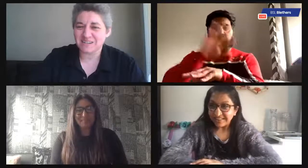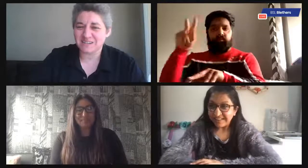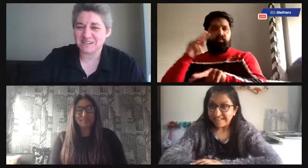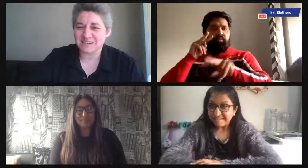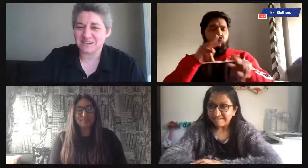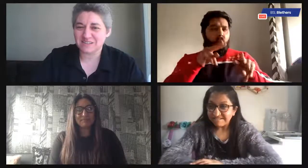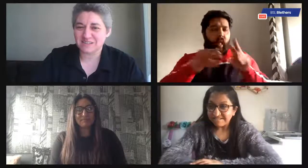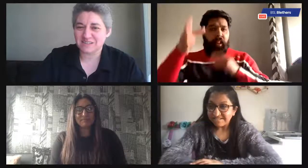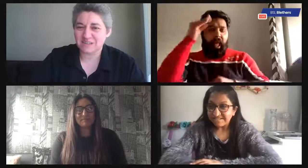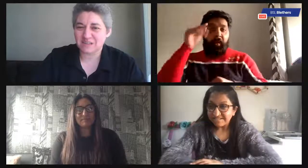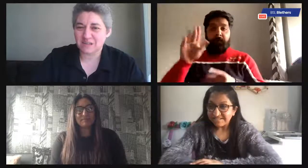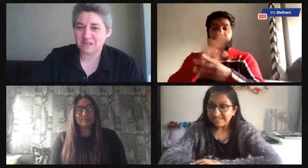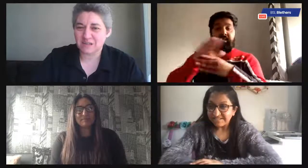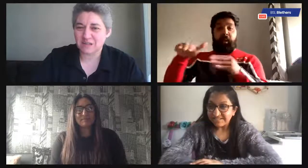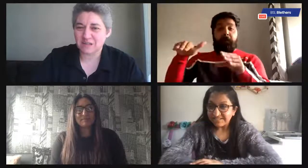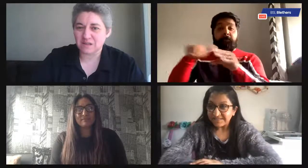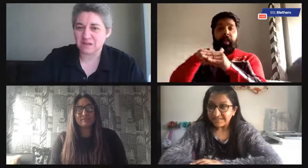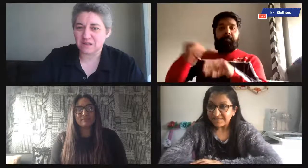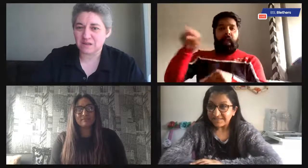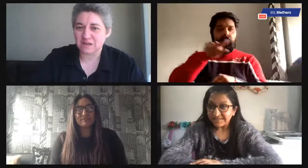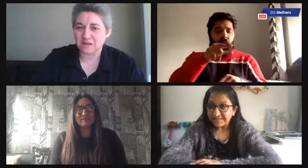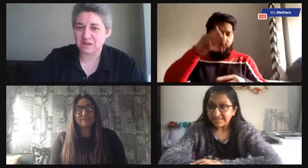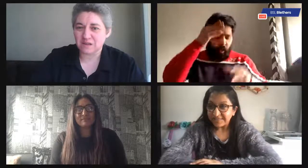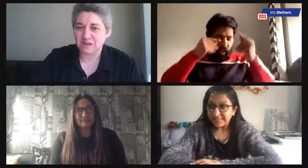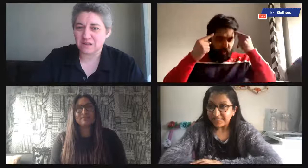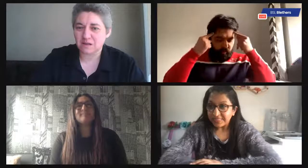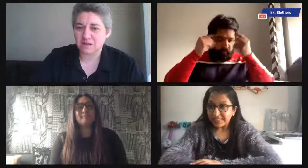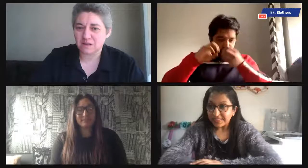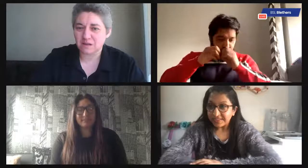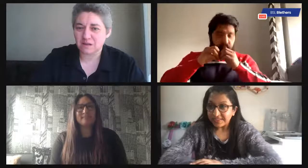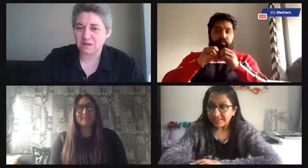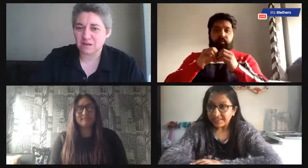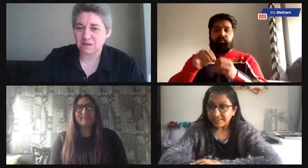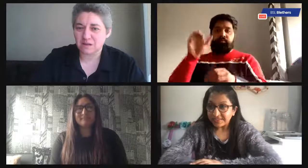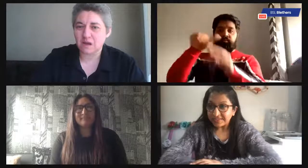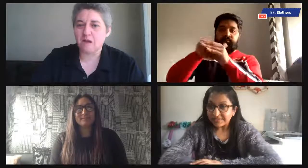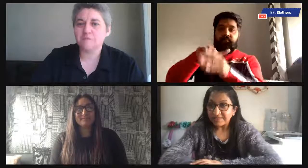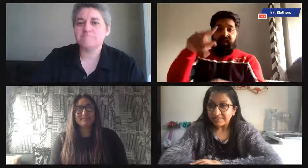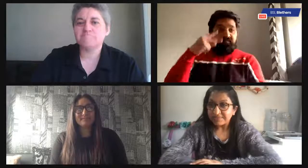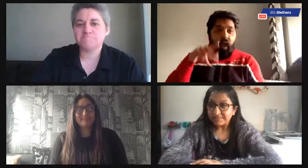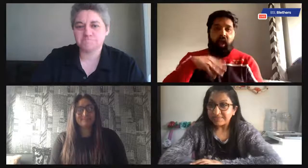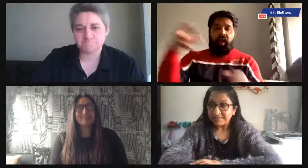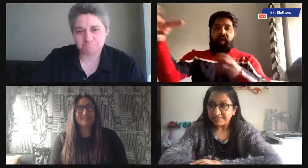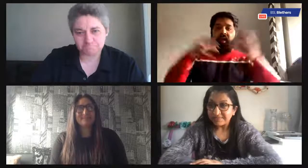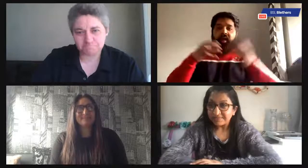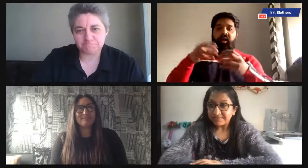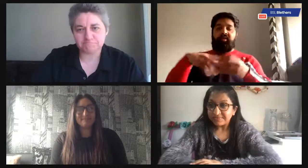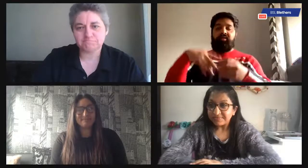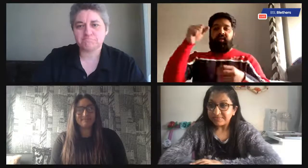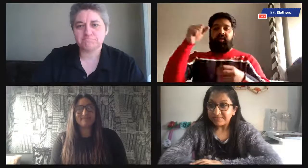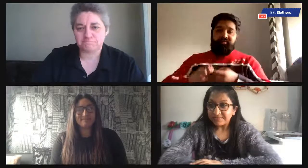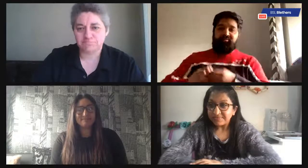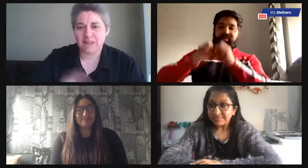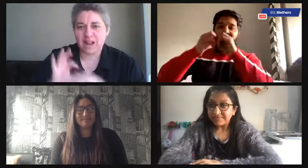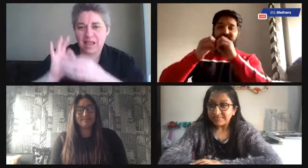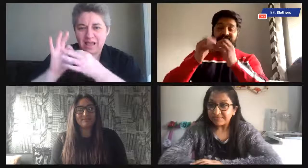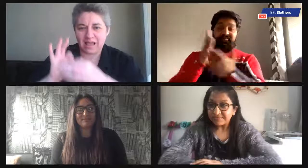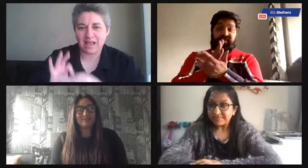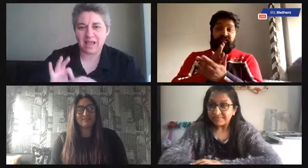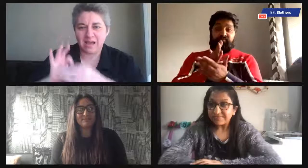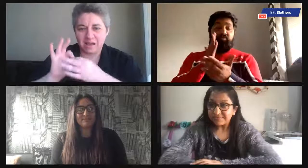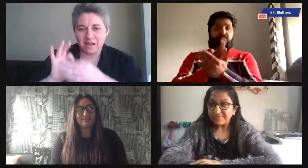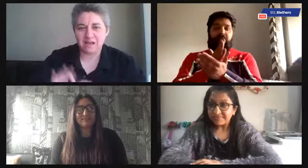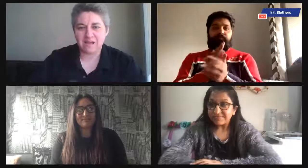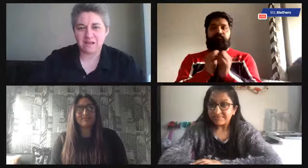You're absolutely right, Avro. When people saw that being set up, it really did resonate because